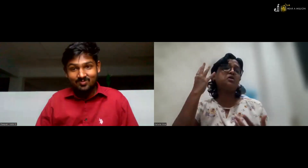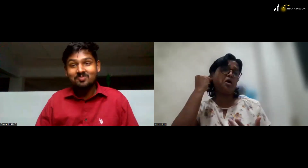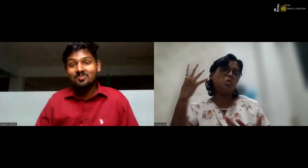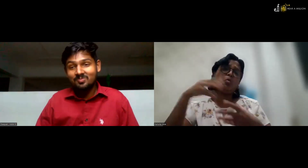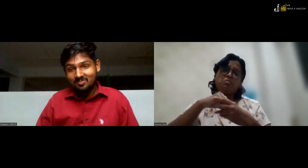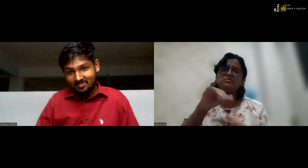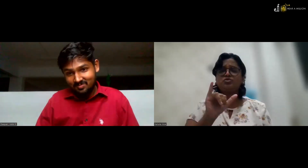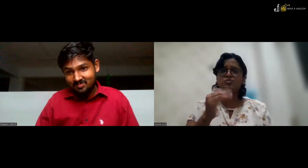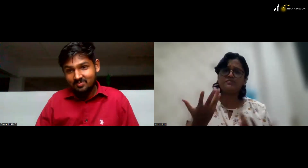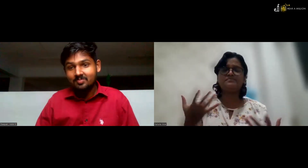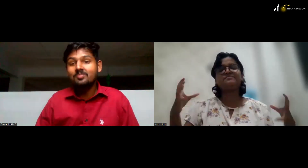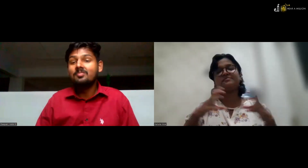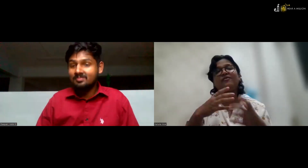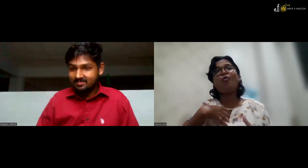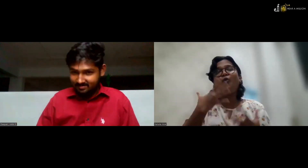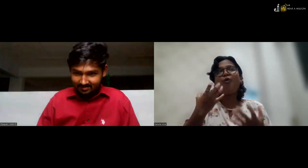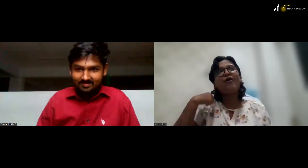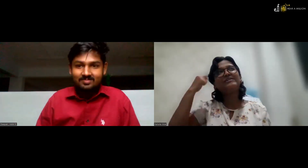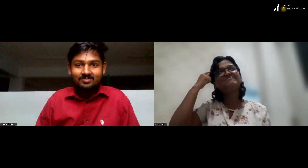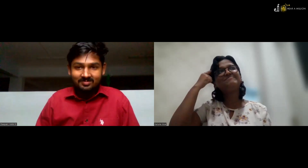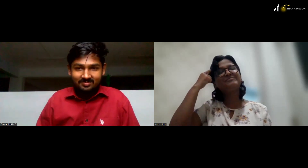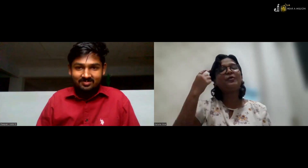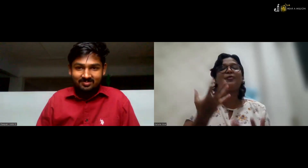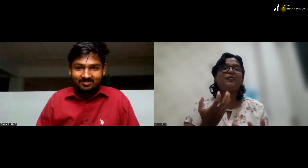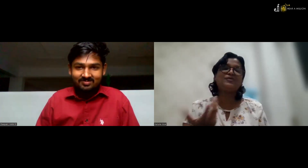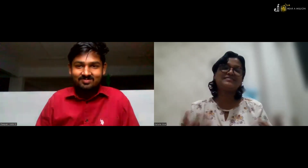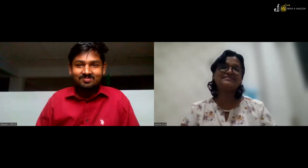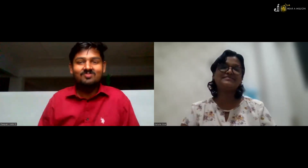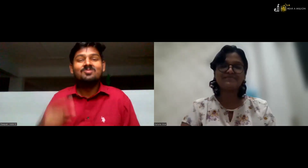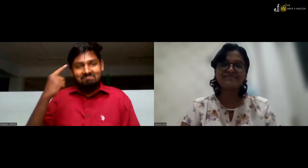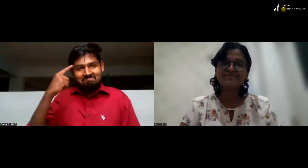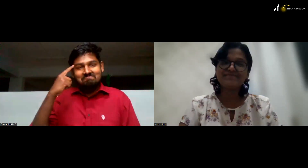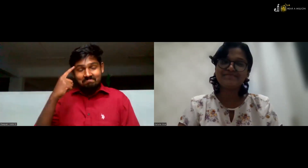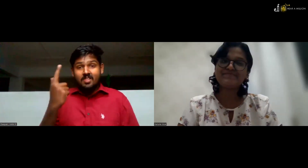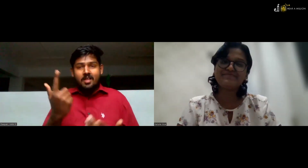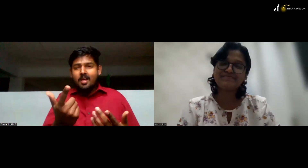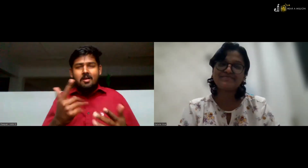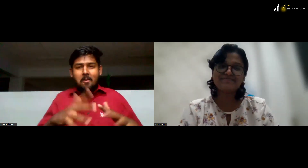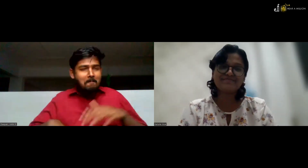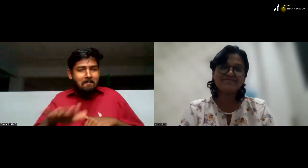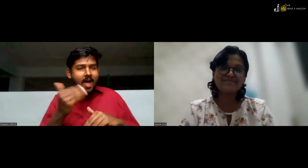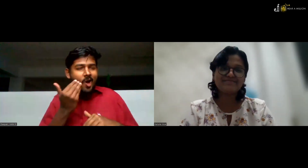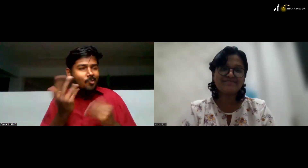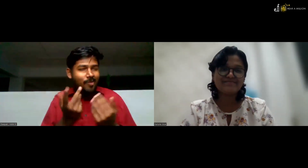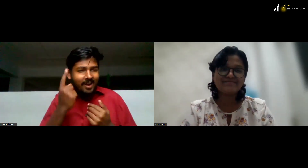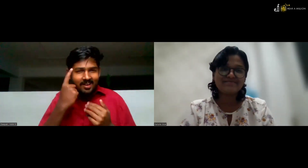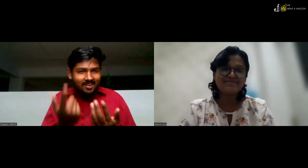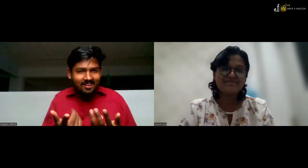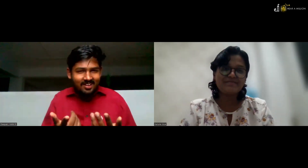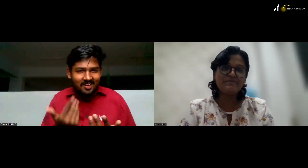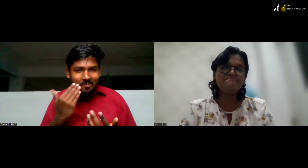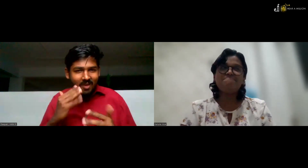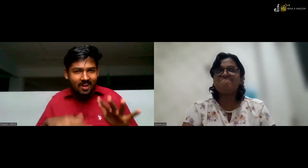along with them. Yeah, that's what I'm thinking. Maybe hearing and the other people, they can also come. That's what I was thinking.